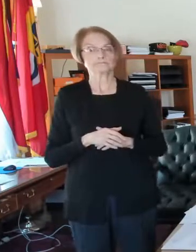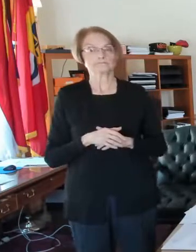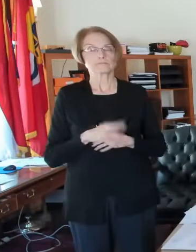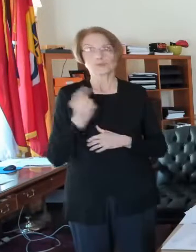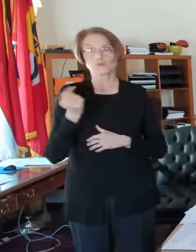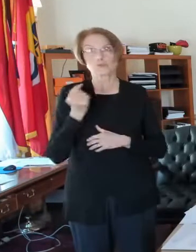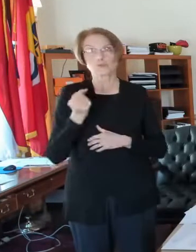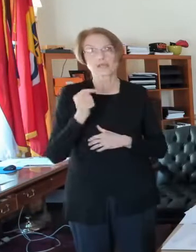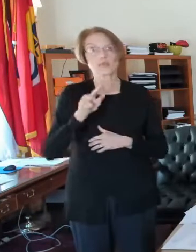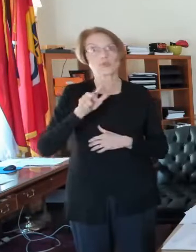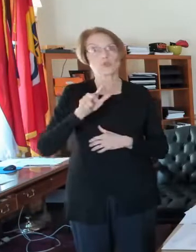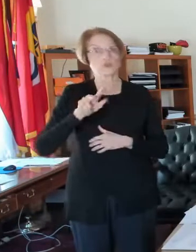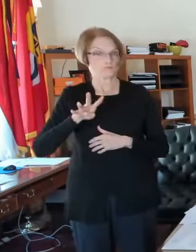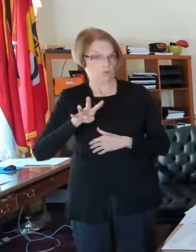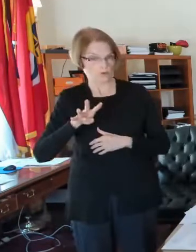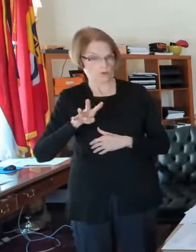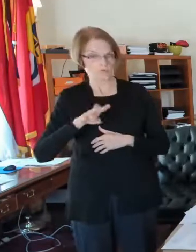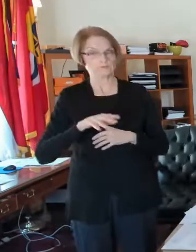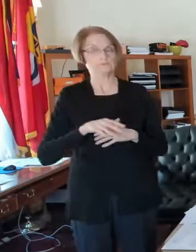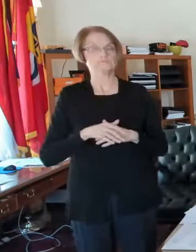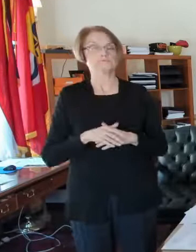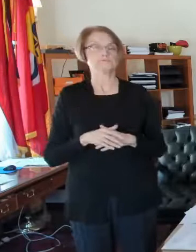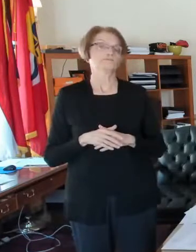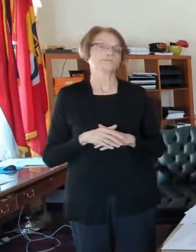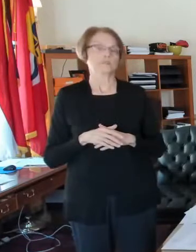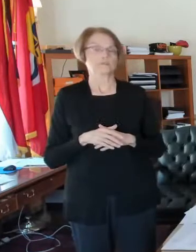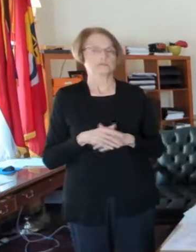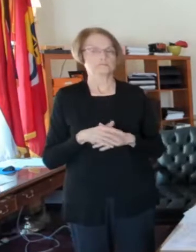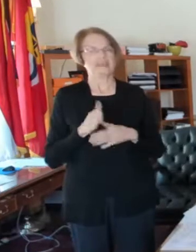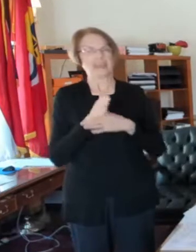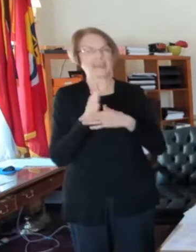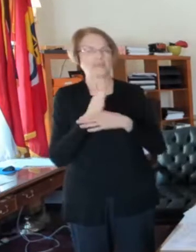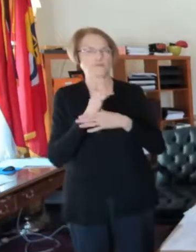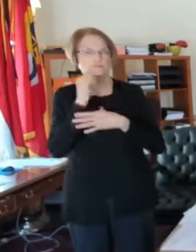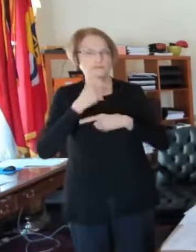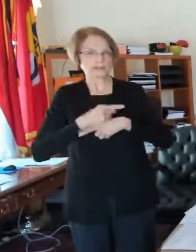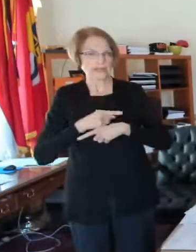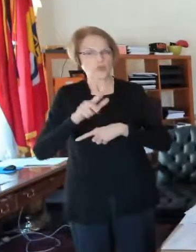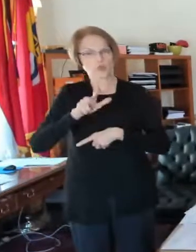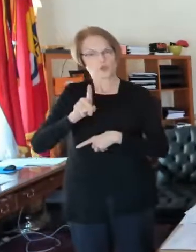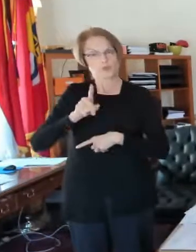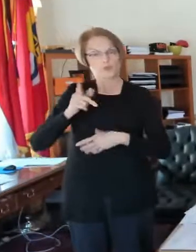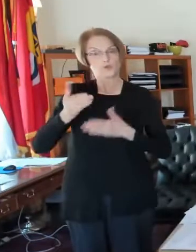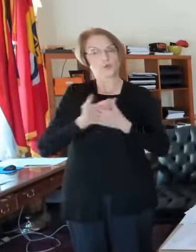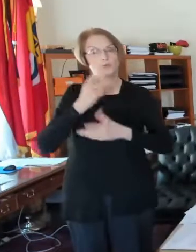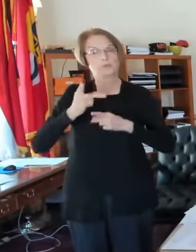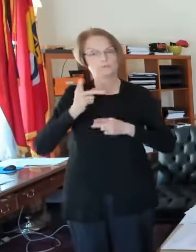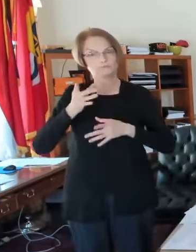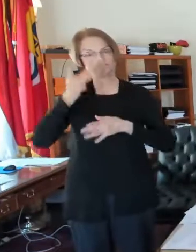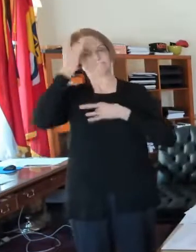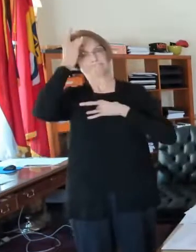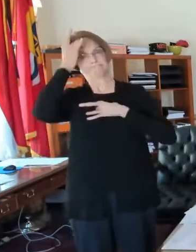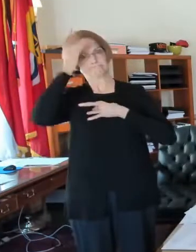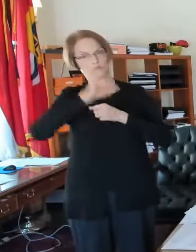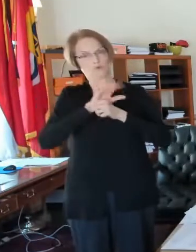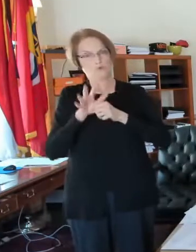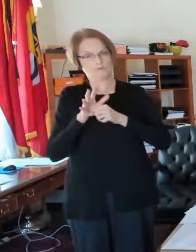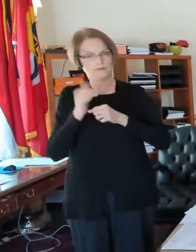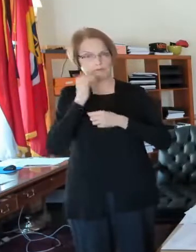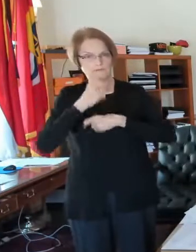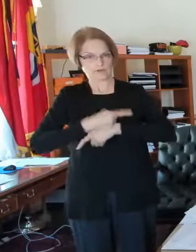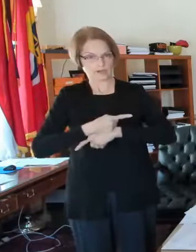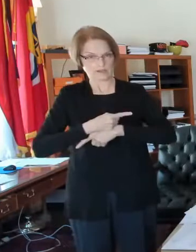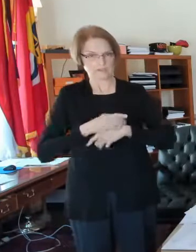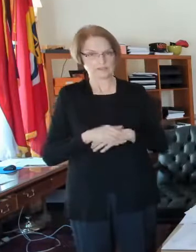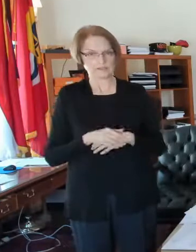Tuesday we had 34. So we are averaging 31 cases, new cases a day, 7-day